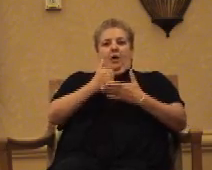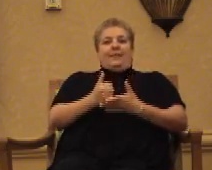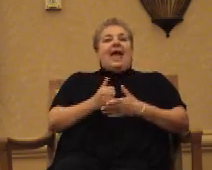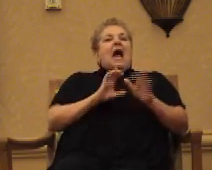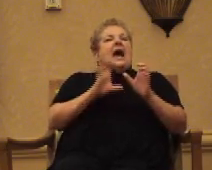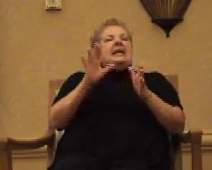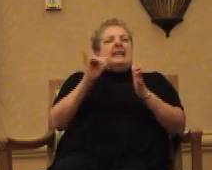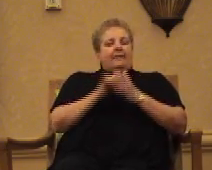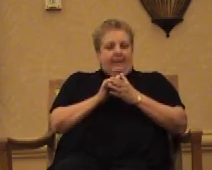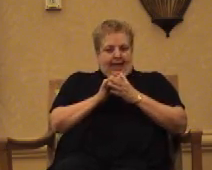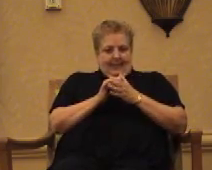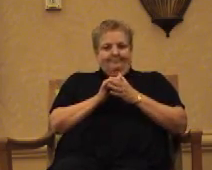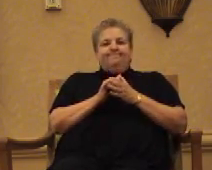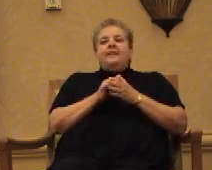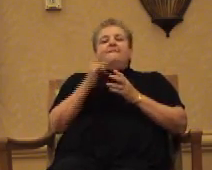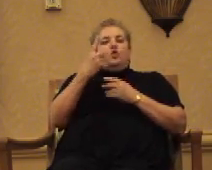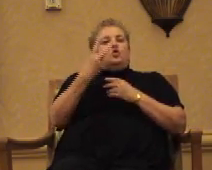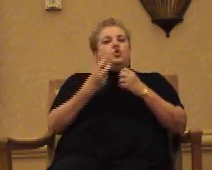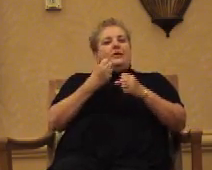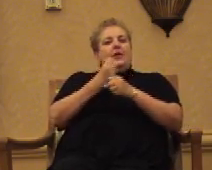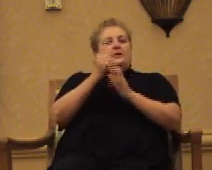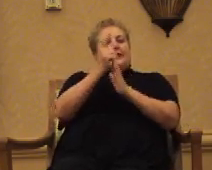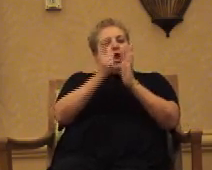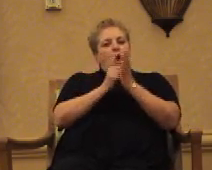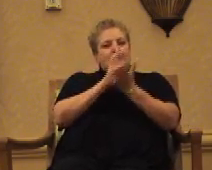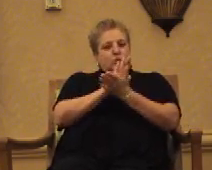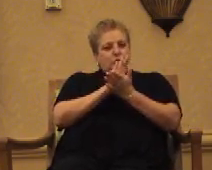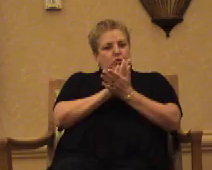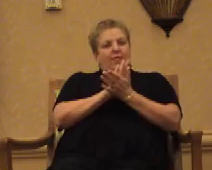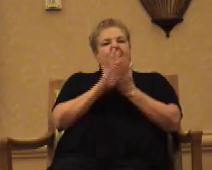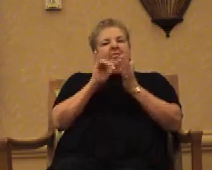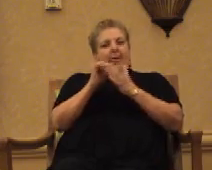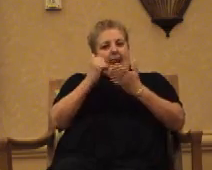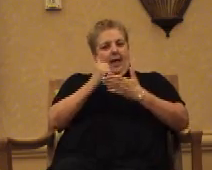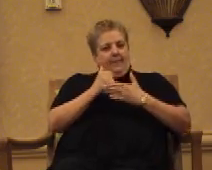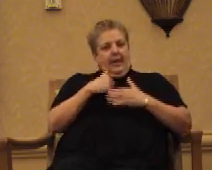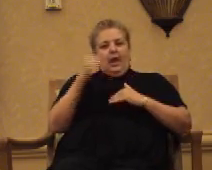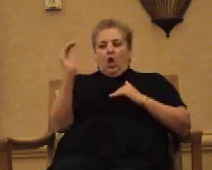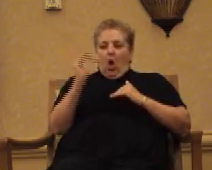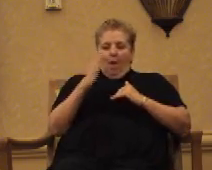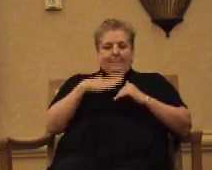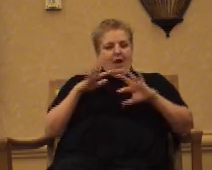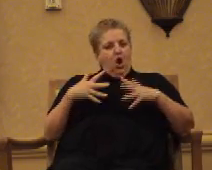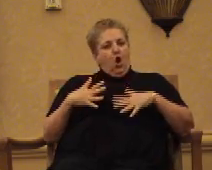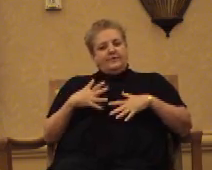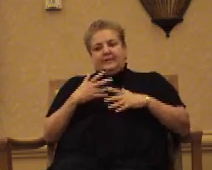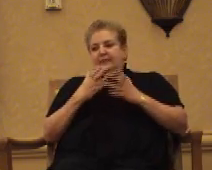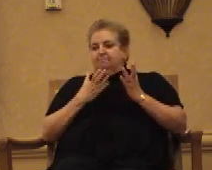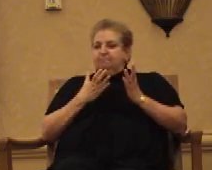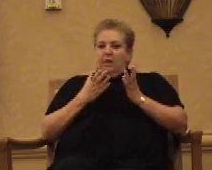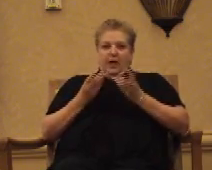and hiding and not responding when they called my name. And I was somewhere in the middle of the class